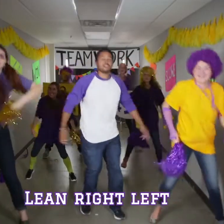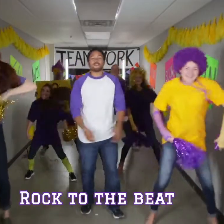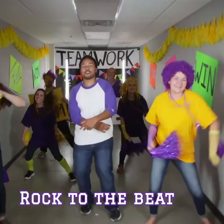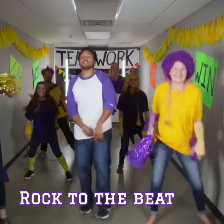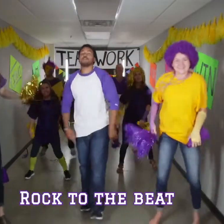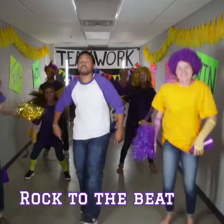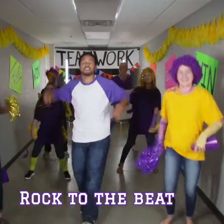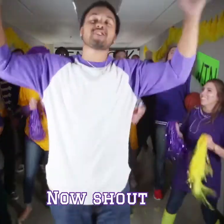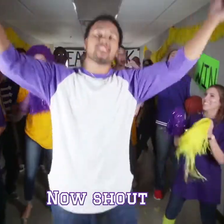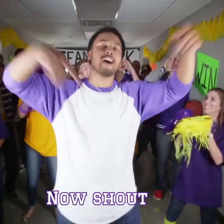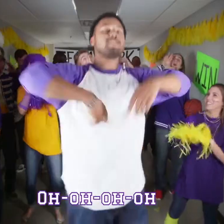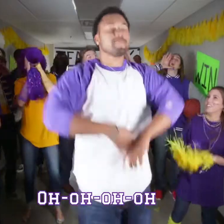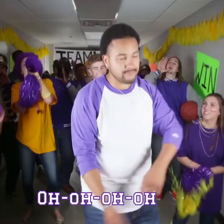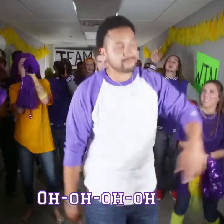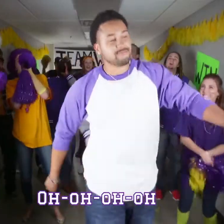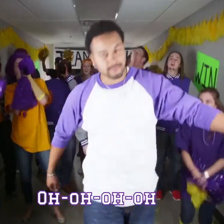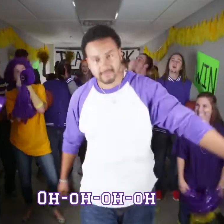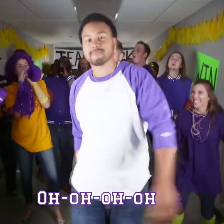Left rock to the beat, now shout.